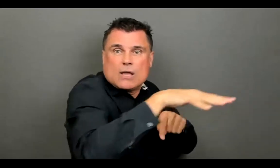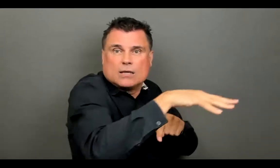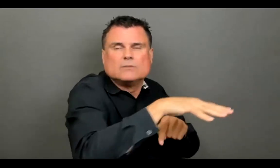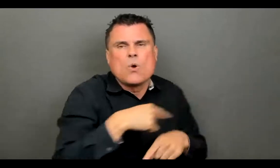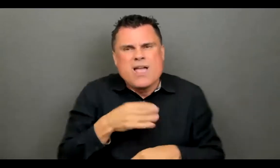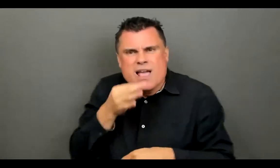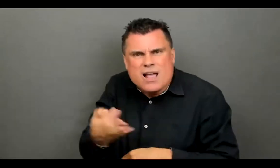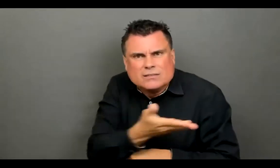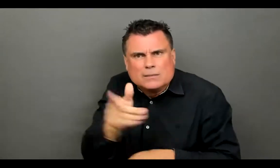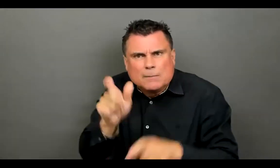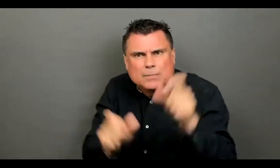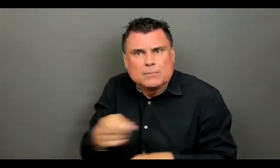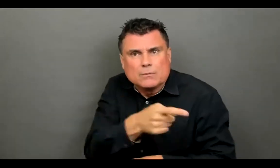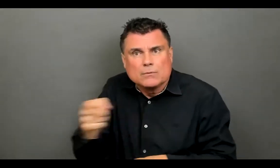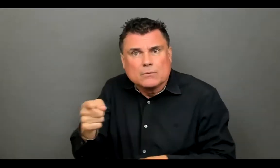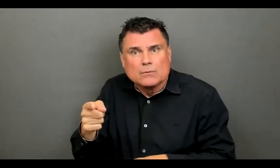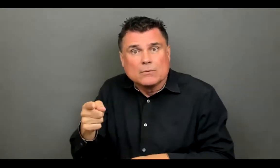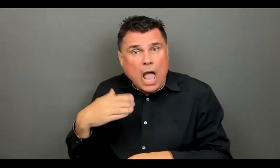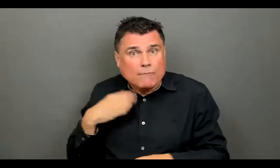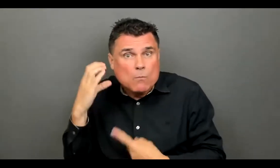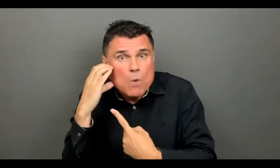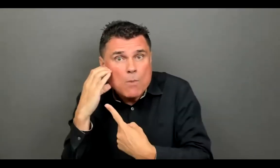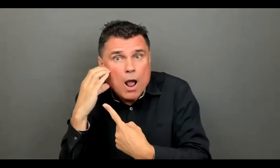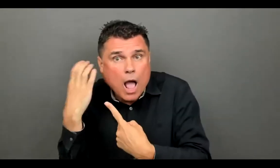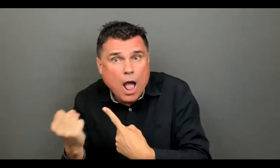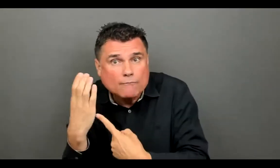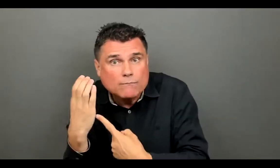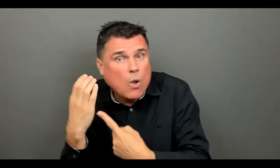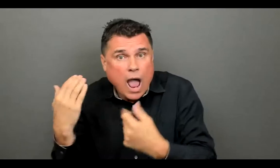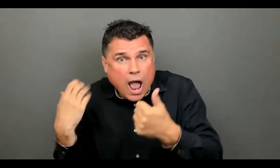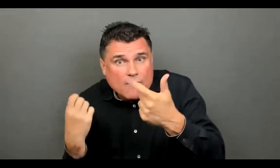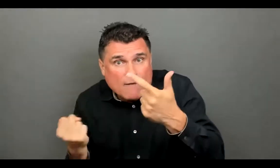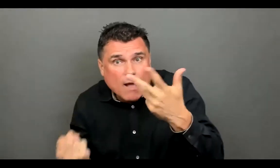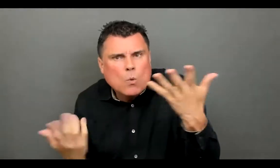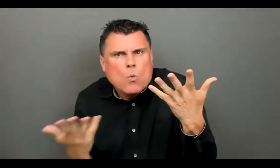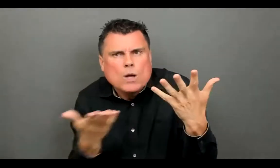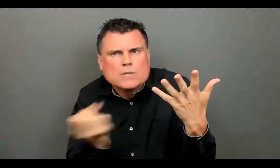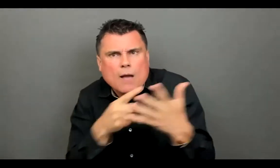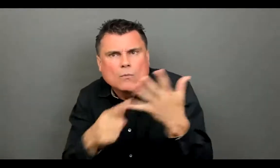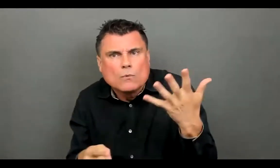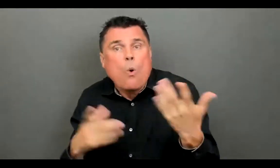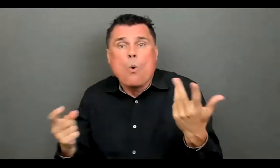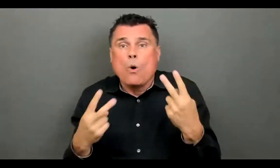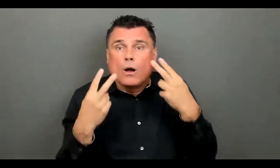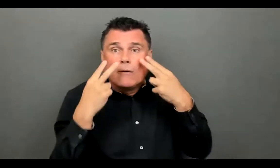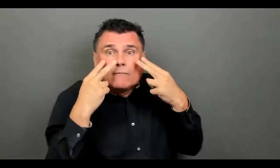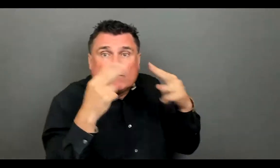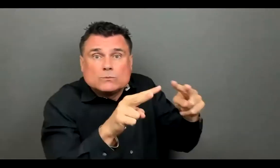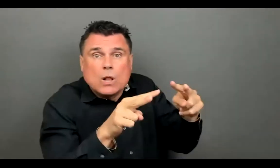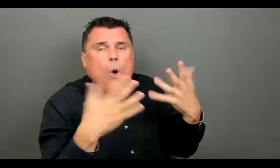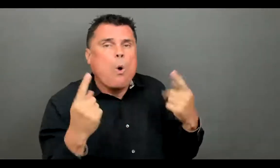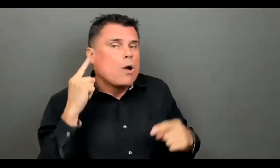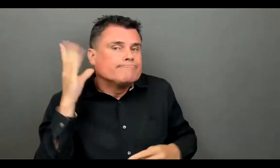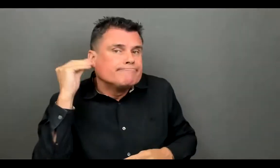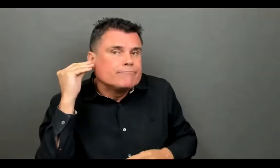with visual or hearing impairments, it's already hard to navigate a health system. Then add to that that you're a refugee and you don't know what